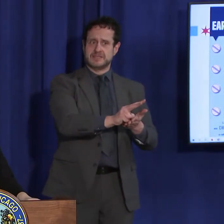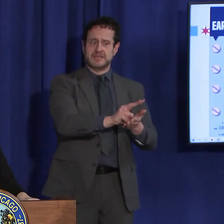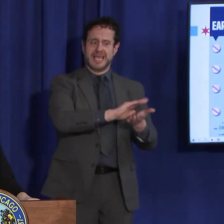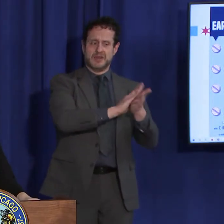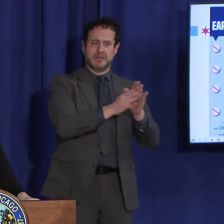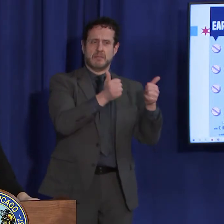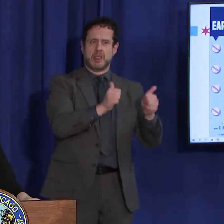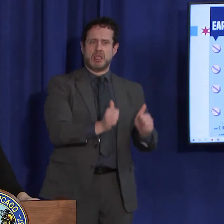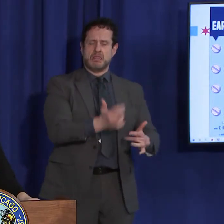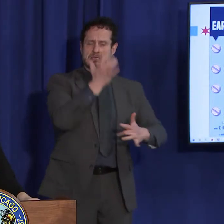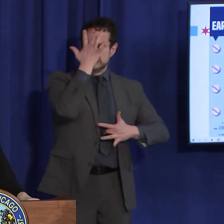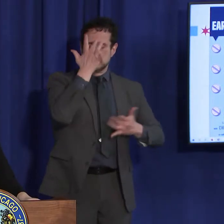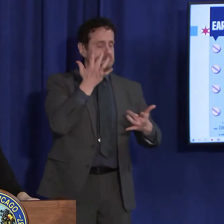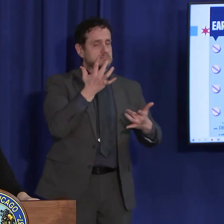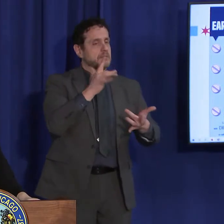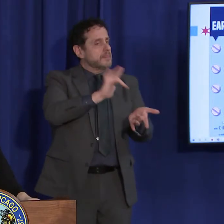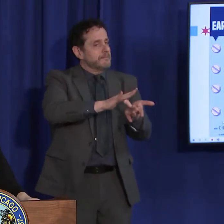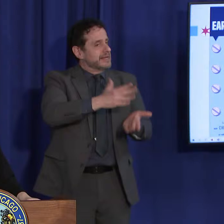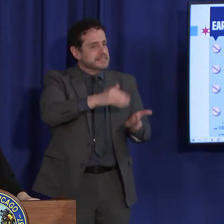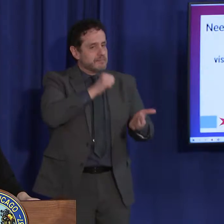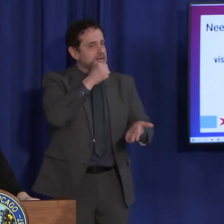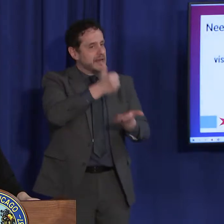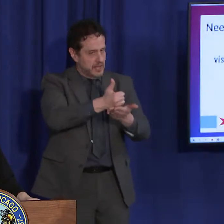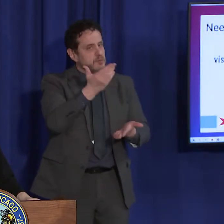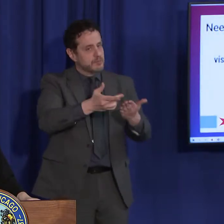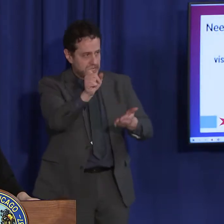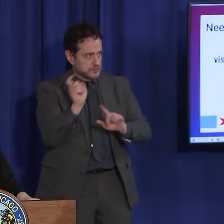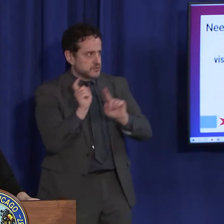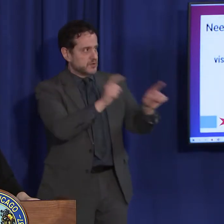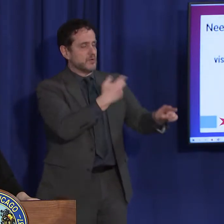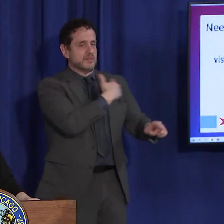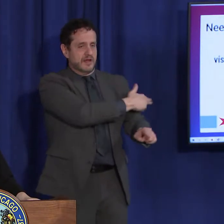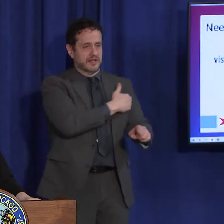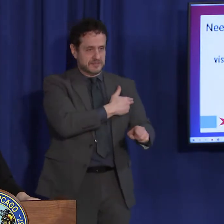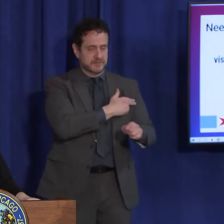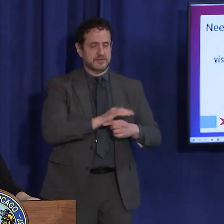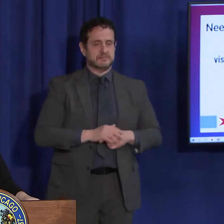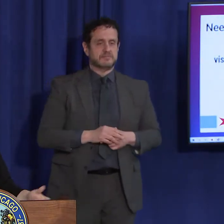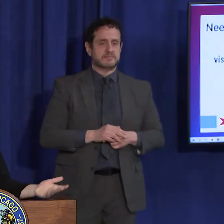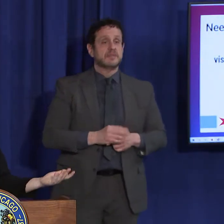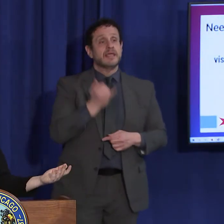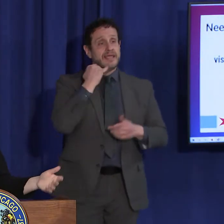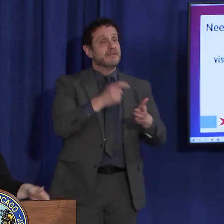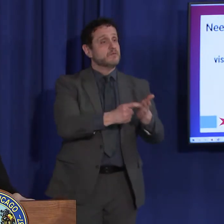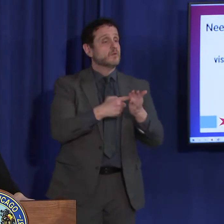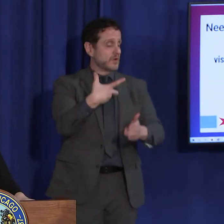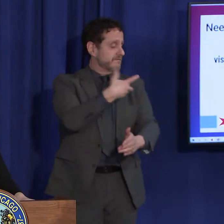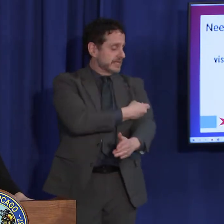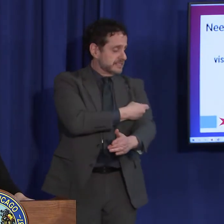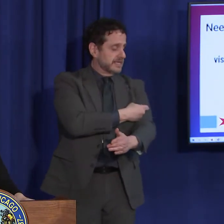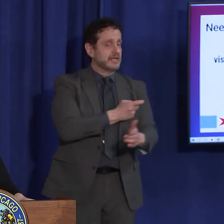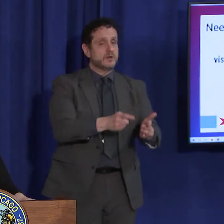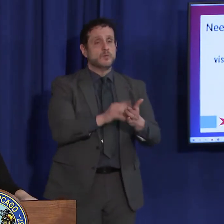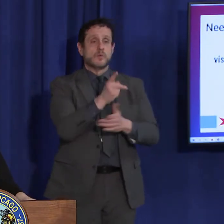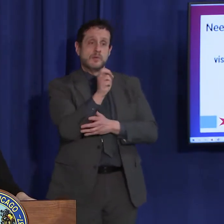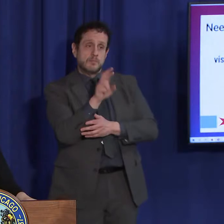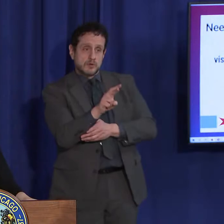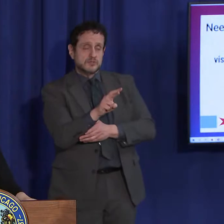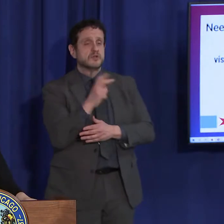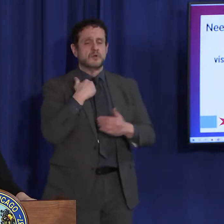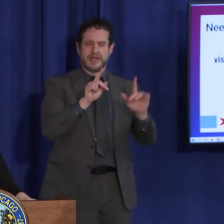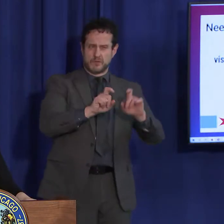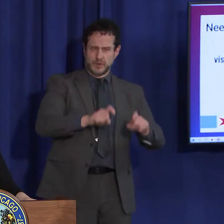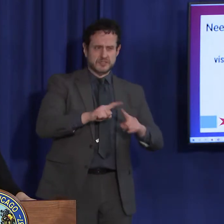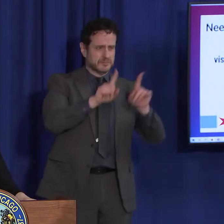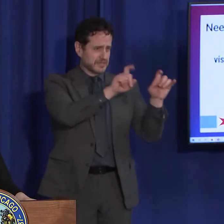well to get those treatments to help keep you out of the hospital. As always, if you need a vaccine or a booster, you have questions about testing, about